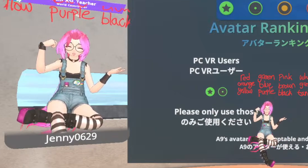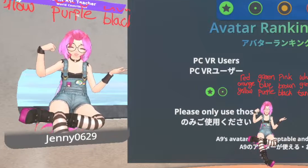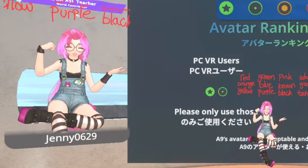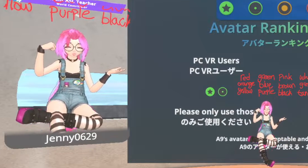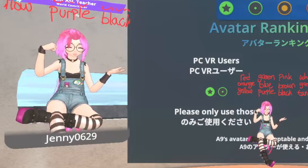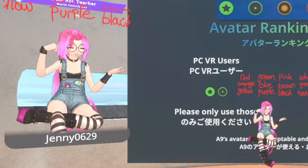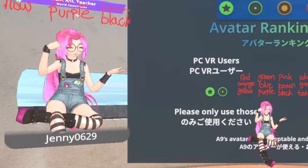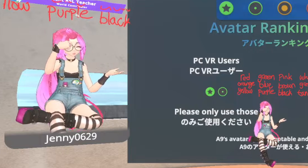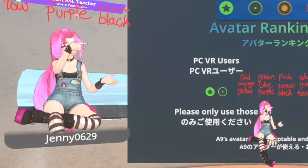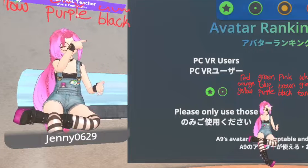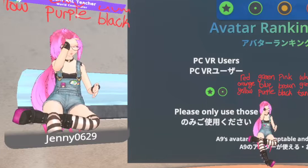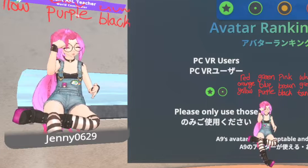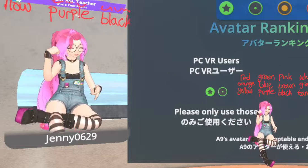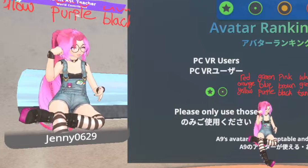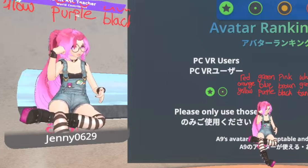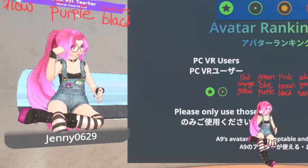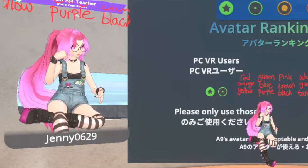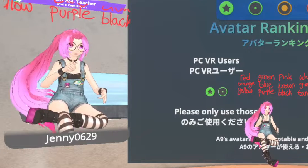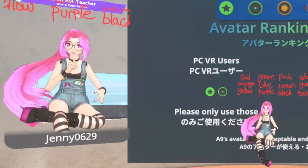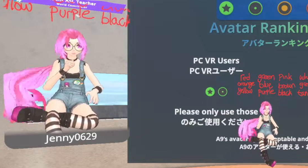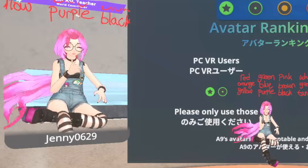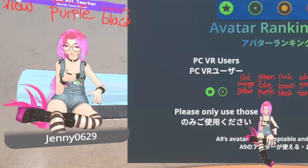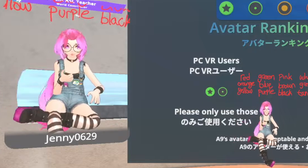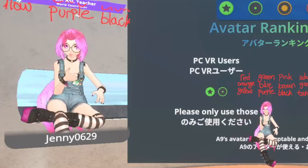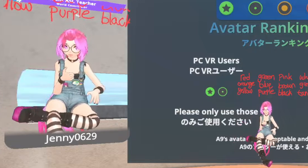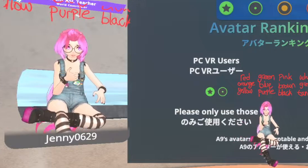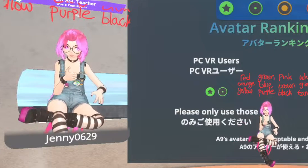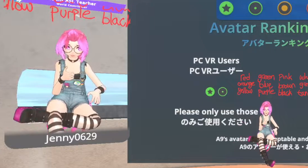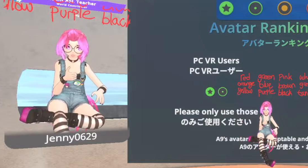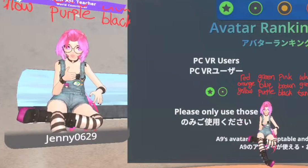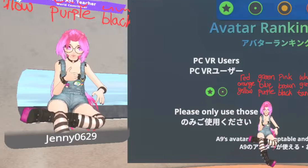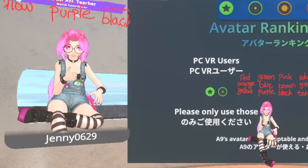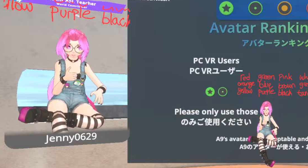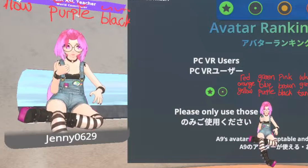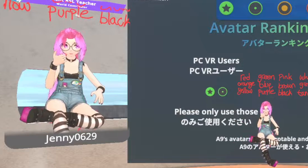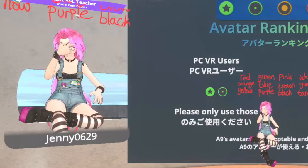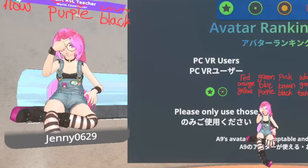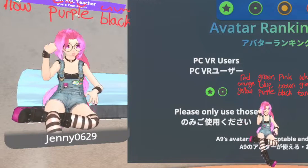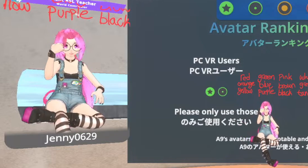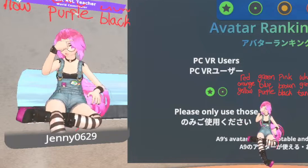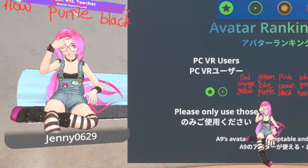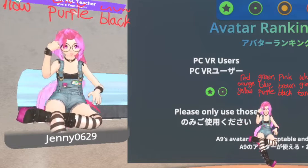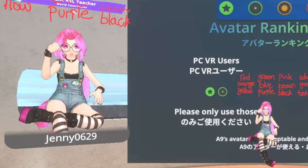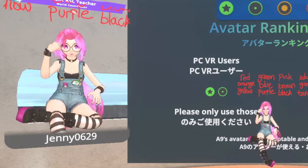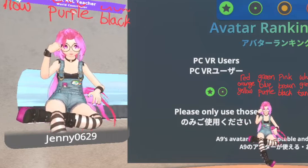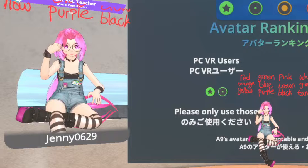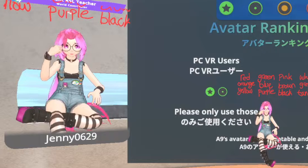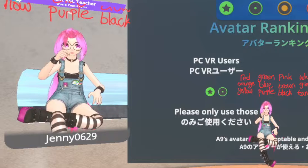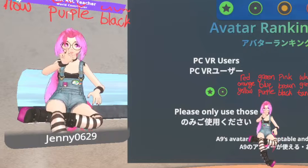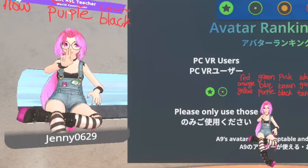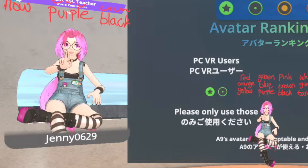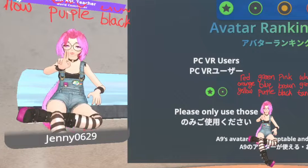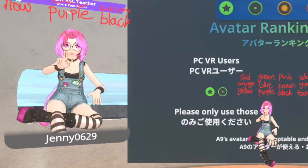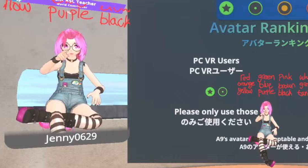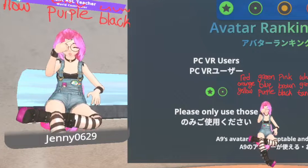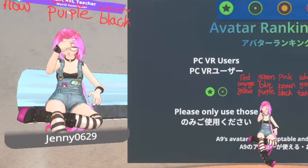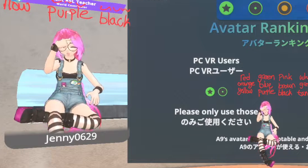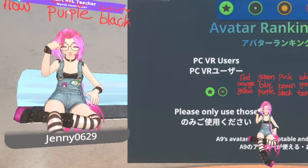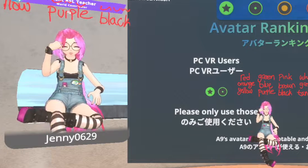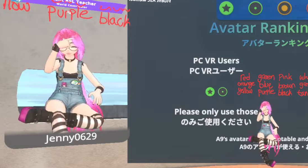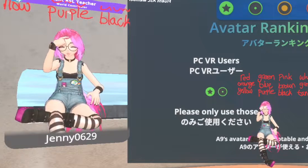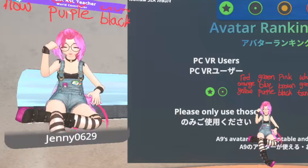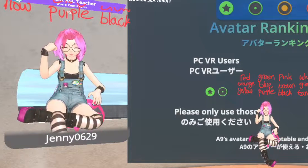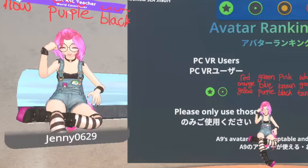Yes, because. Because. We don't want to say because, and we don't want to say summer. So if I do it